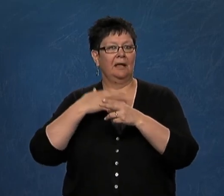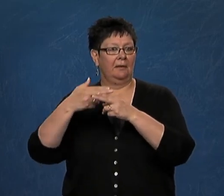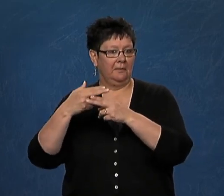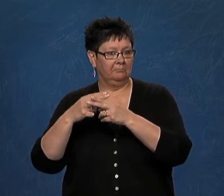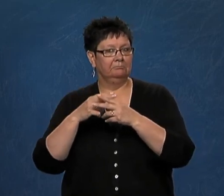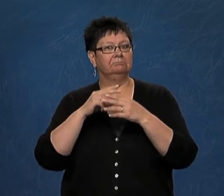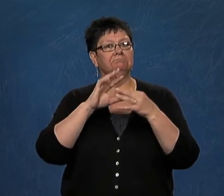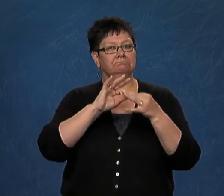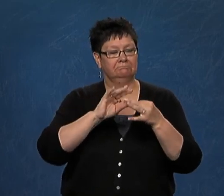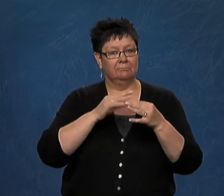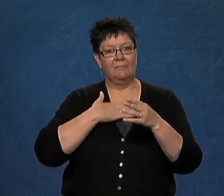introduce themselves,